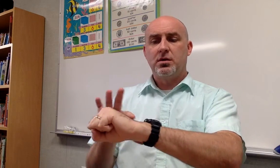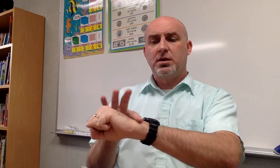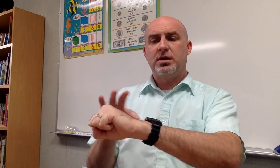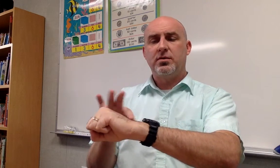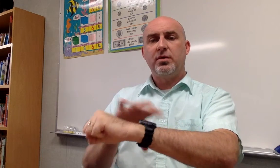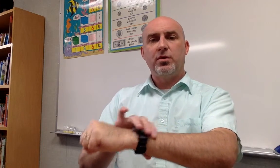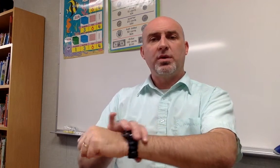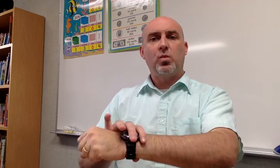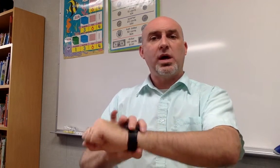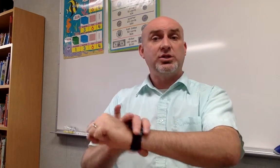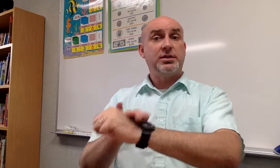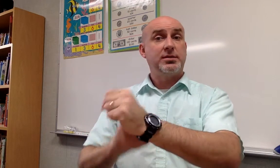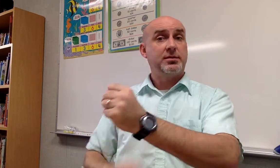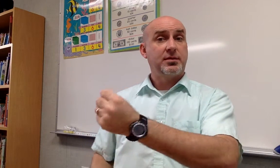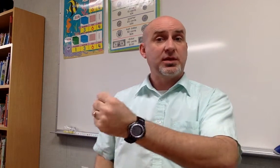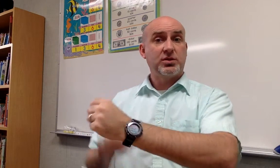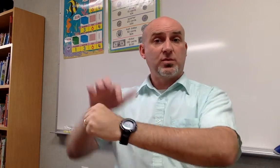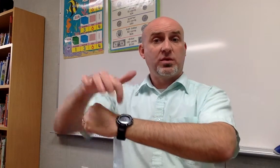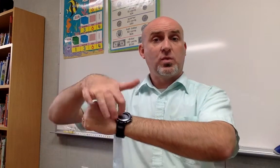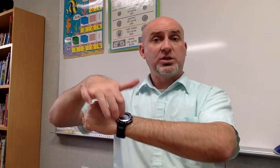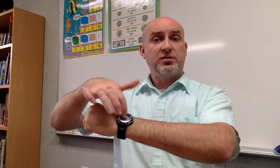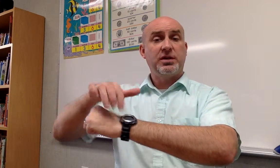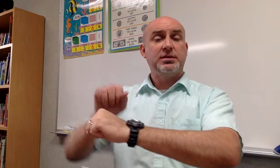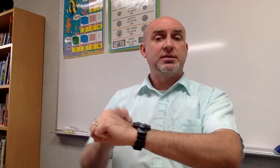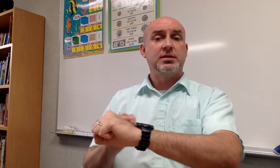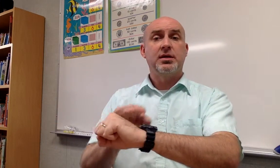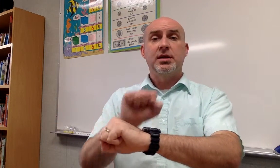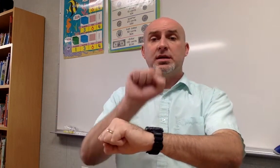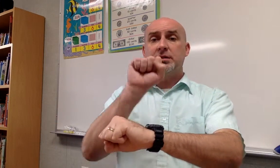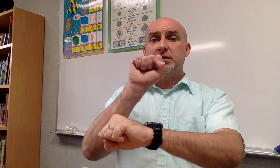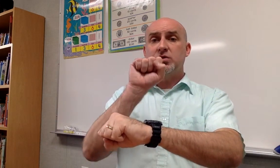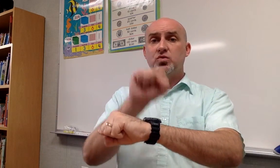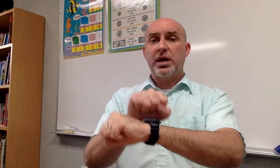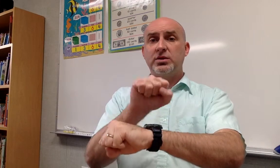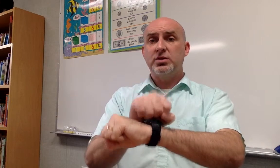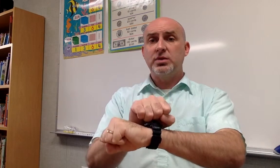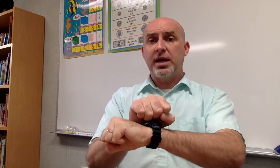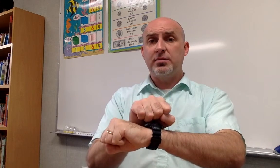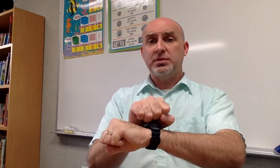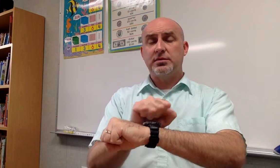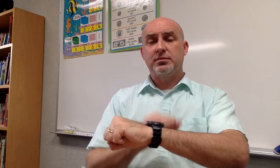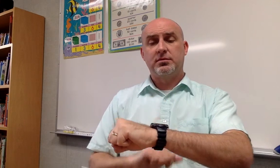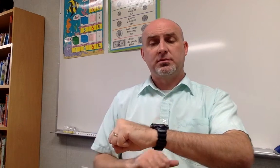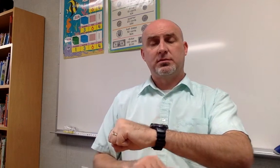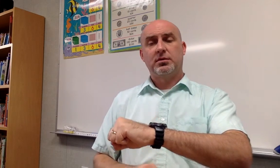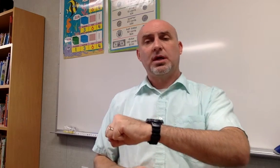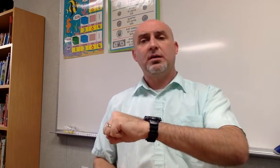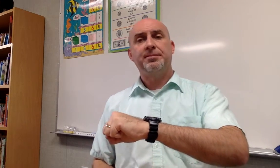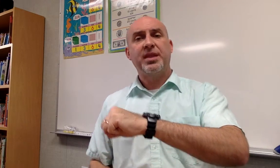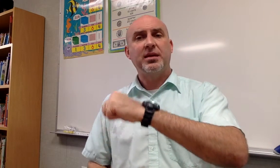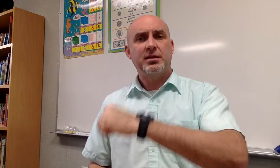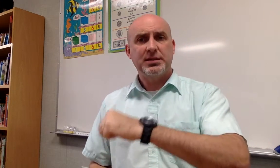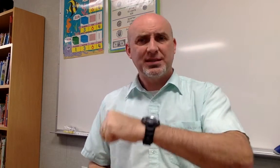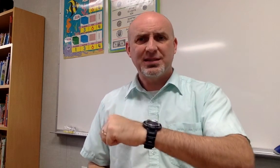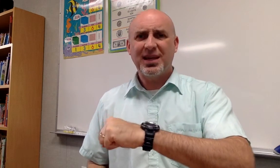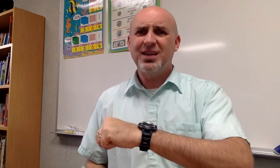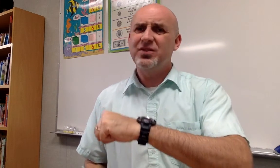Kind of right where my watch is, actually where the watch face is. It's going to strike 2 times. Okay? This is kind of a